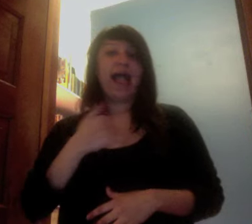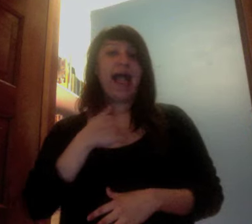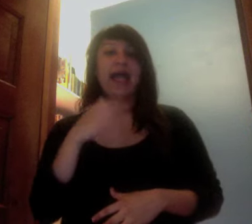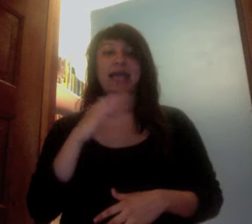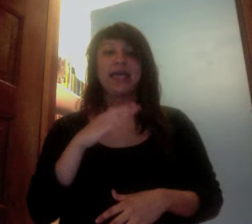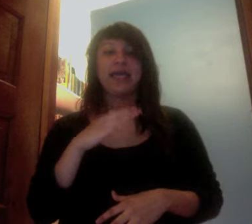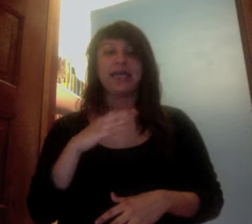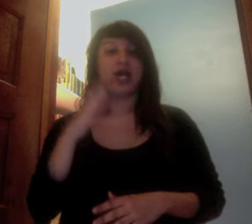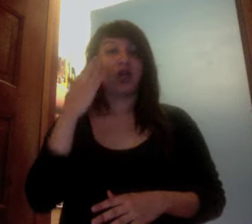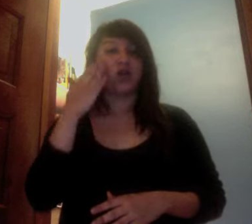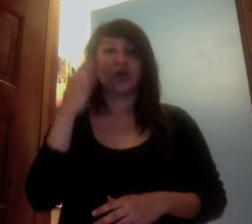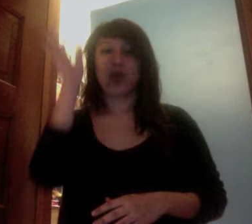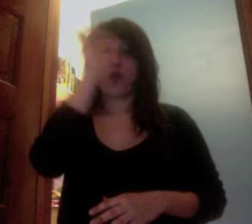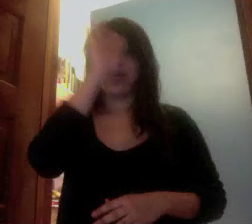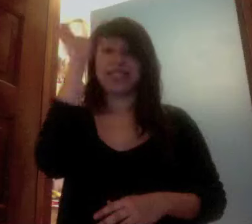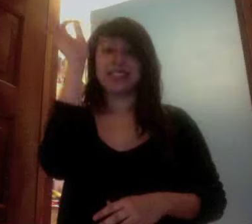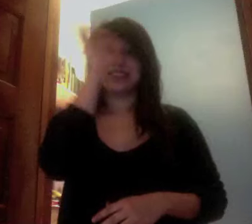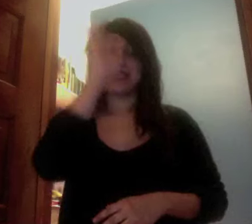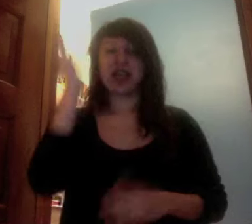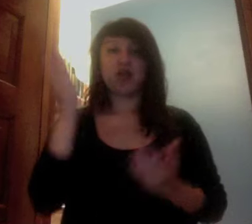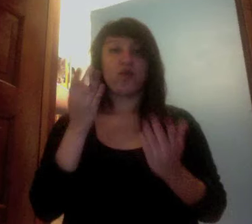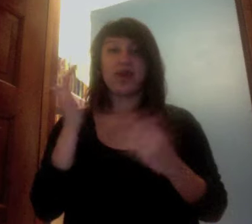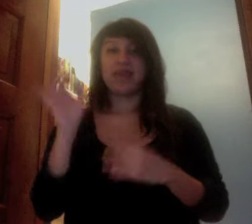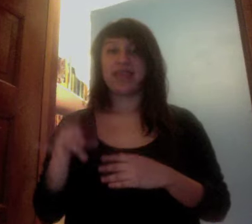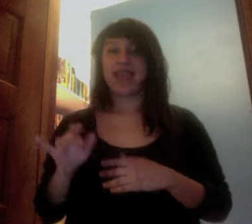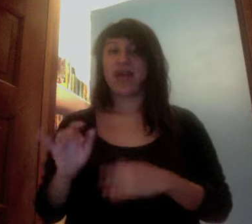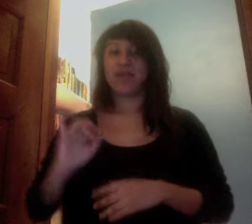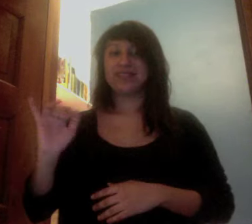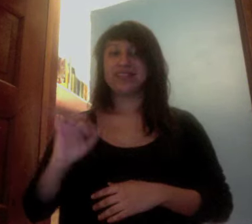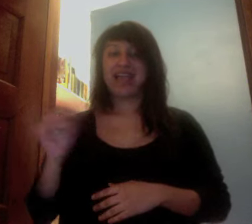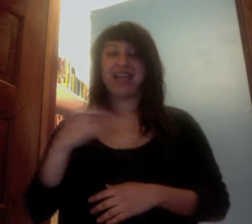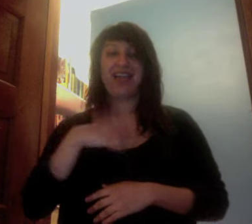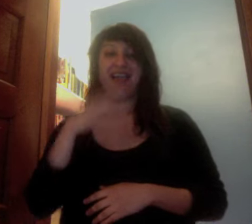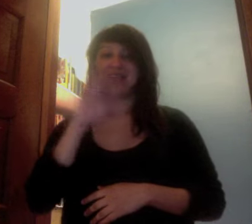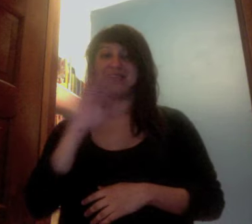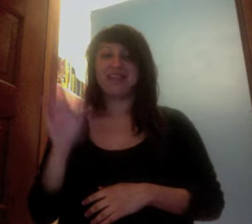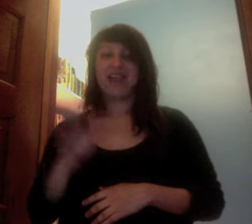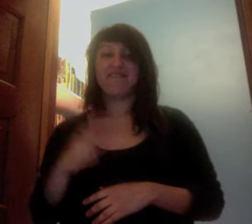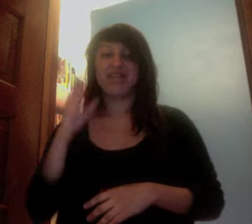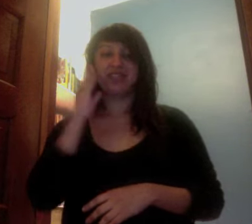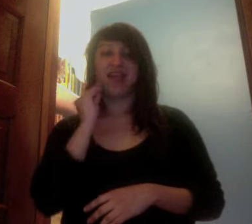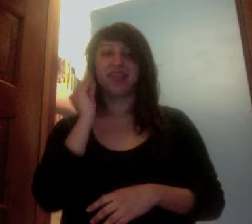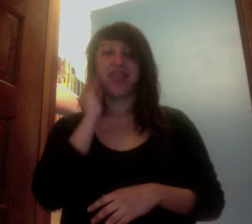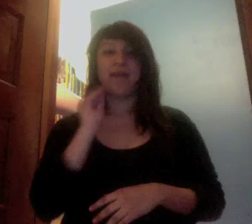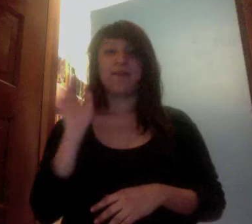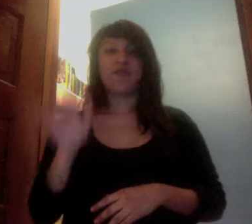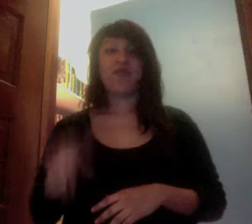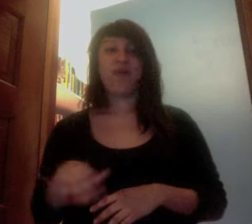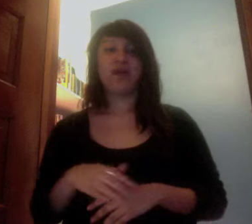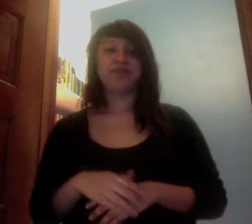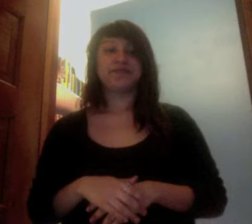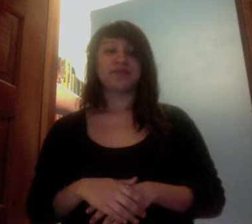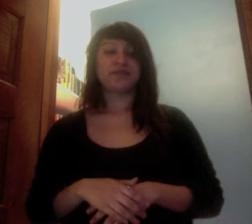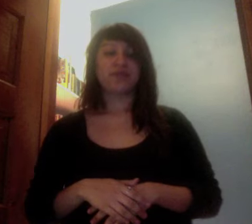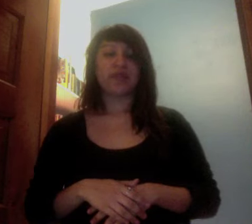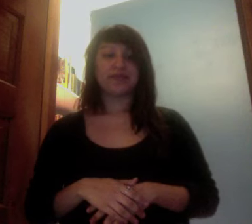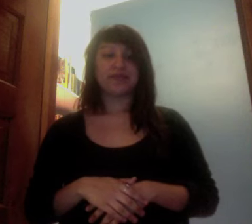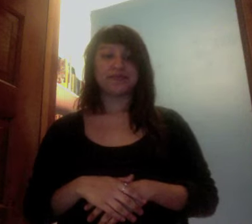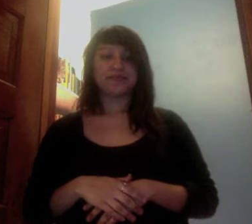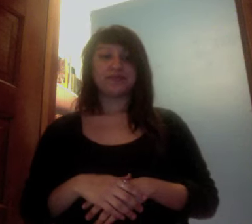no idea what that was like. I'd never done that before, and it sort of just hit me right in the